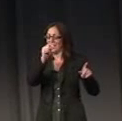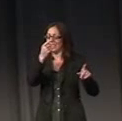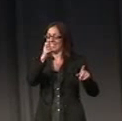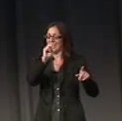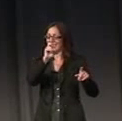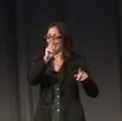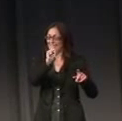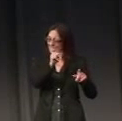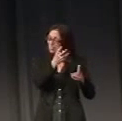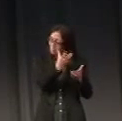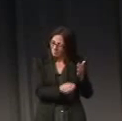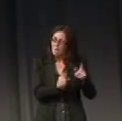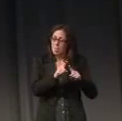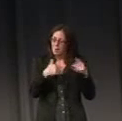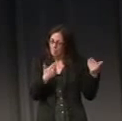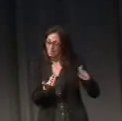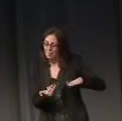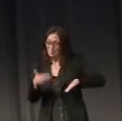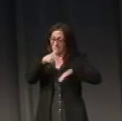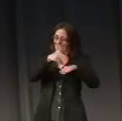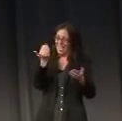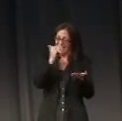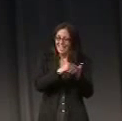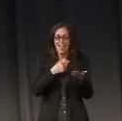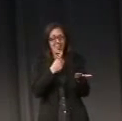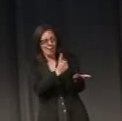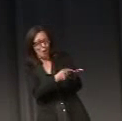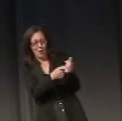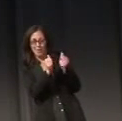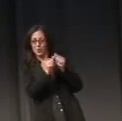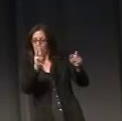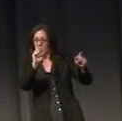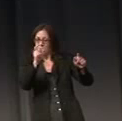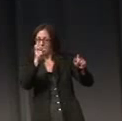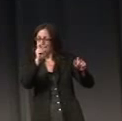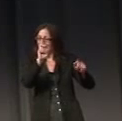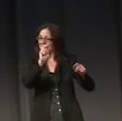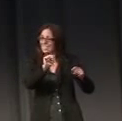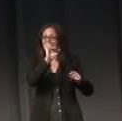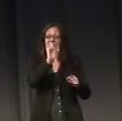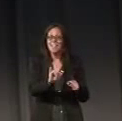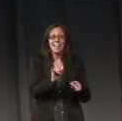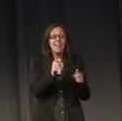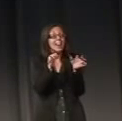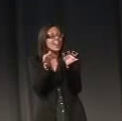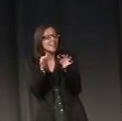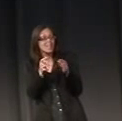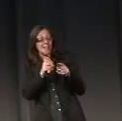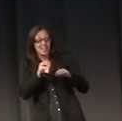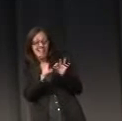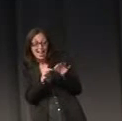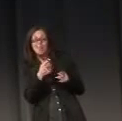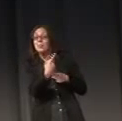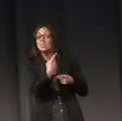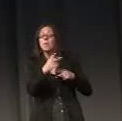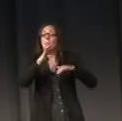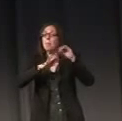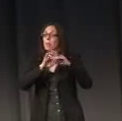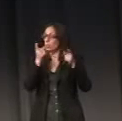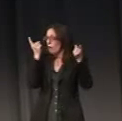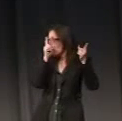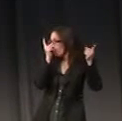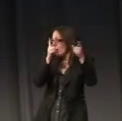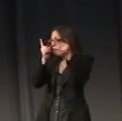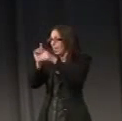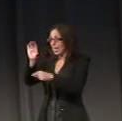argue precisely the opposite, that language is always built on consensus, and thus can never be private,